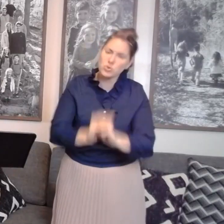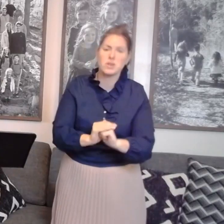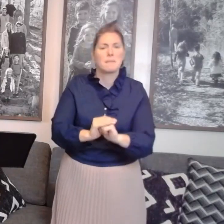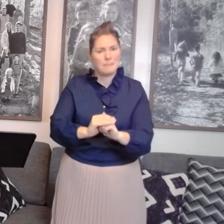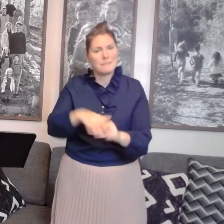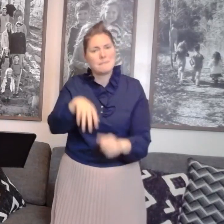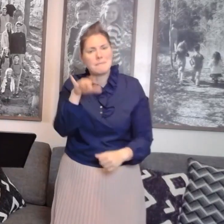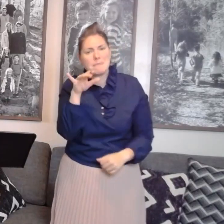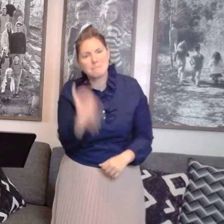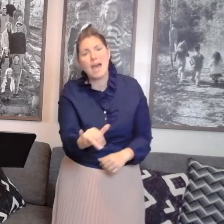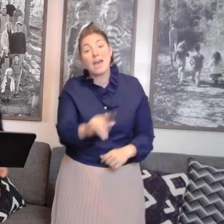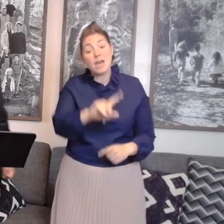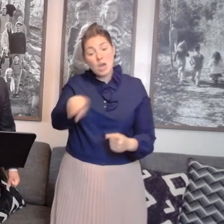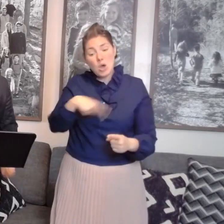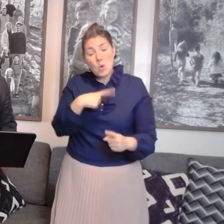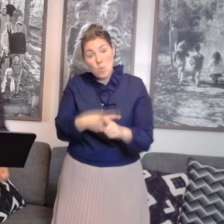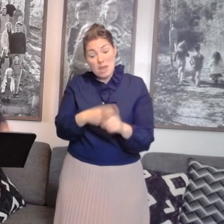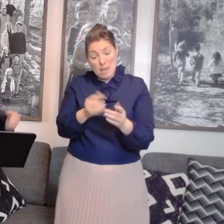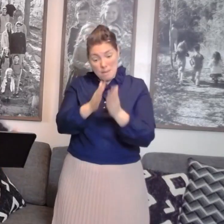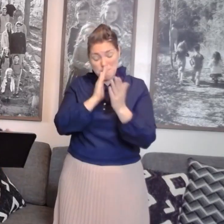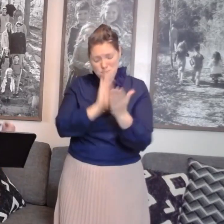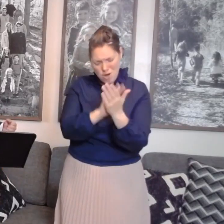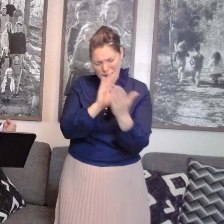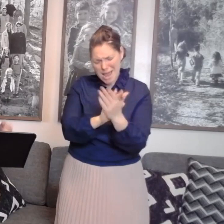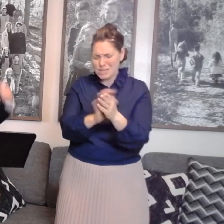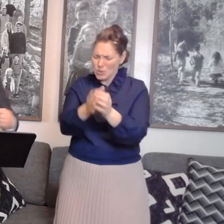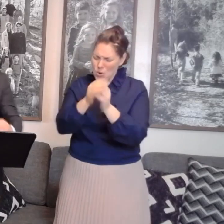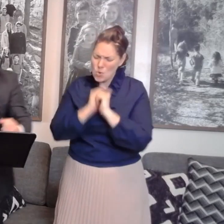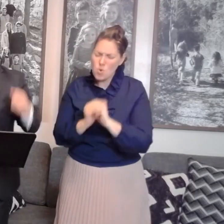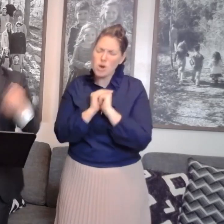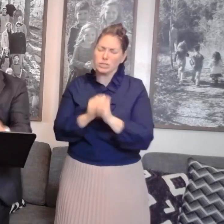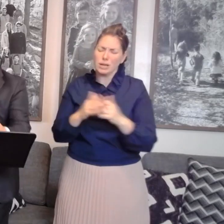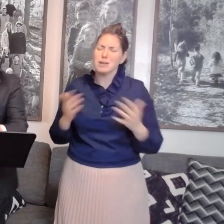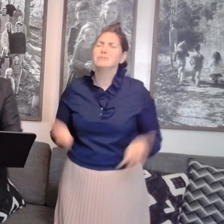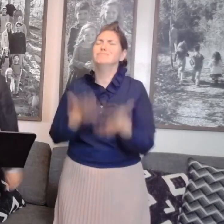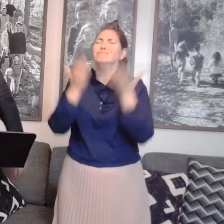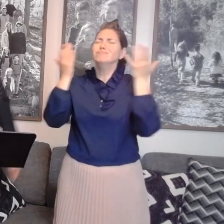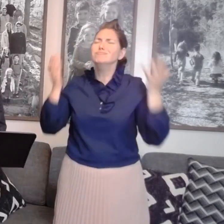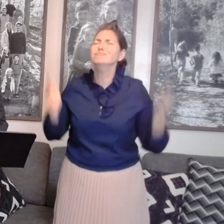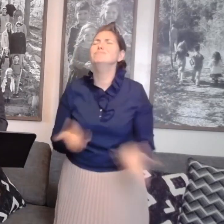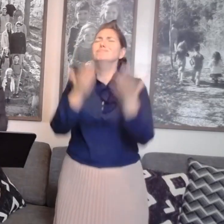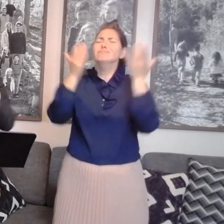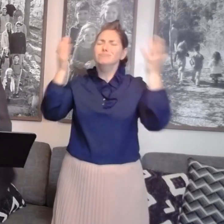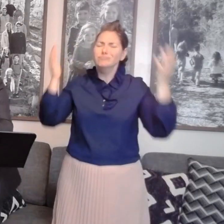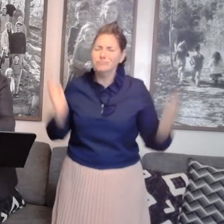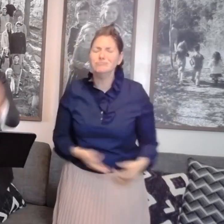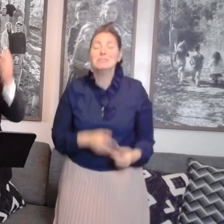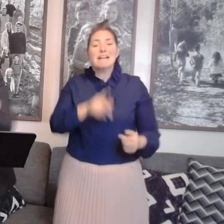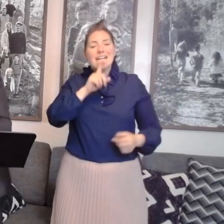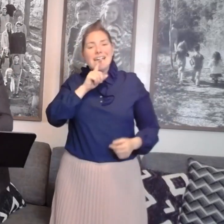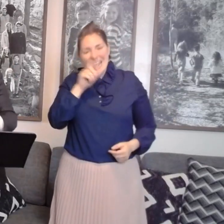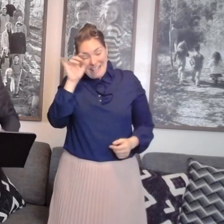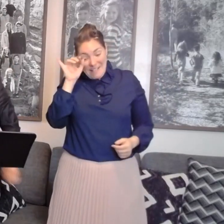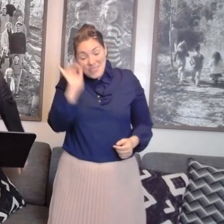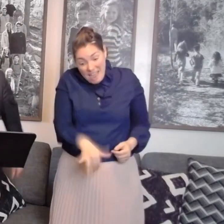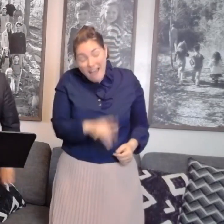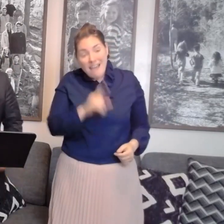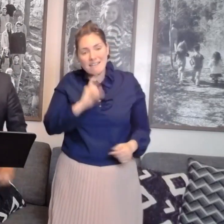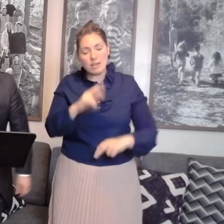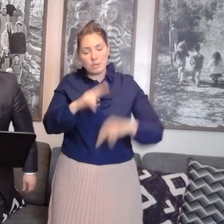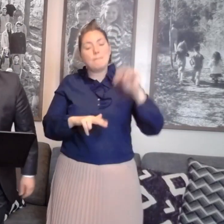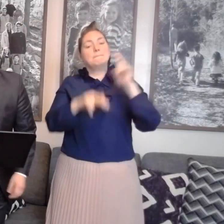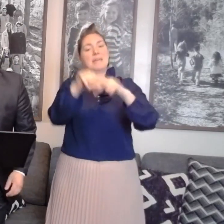Amen. And when you praise Him, and when you worship Him, you are building God